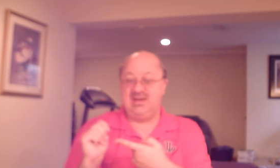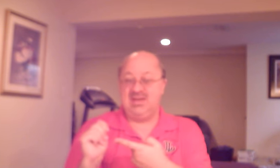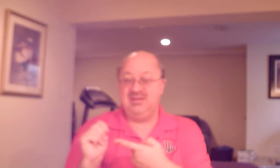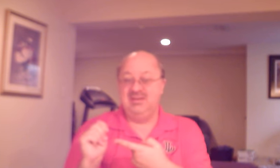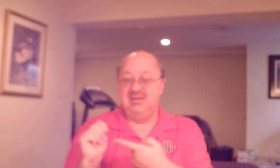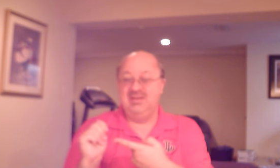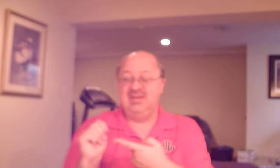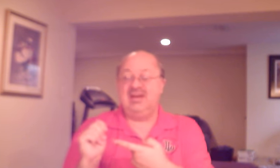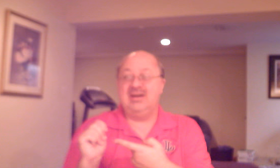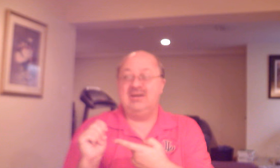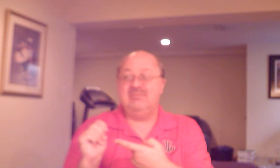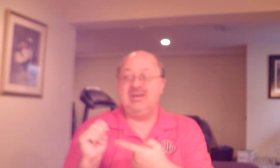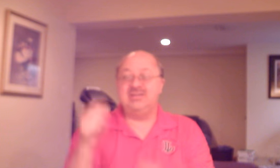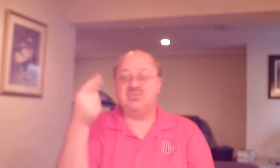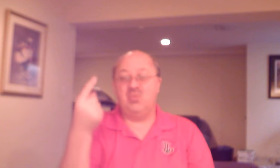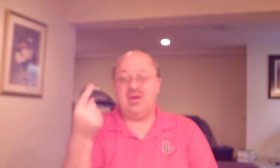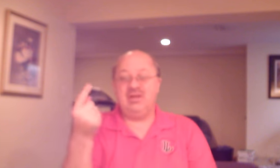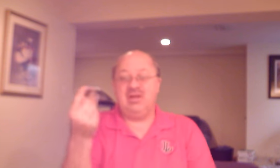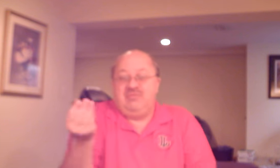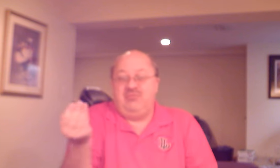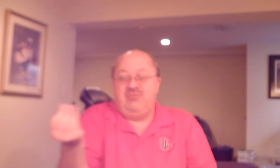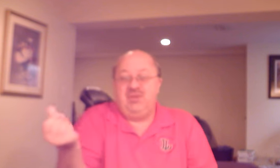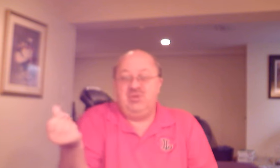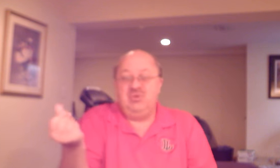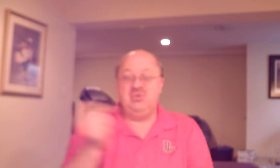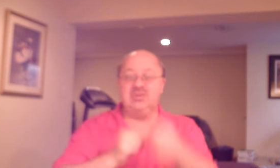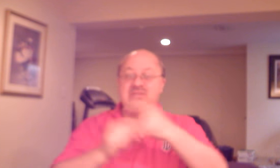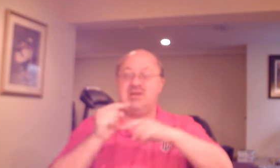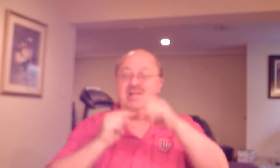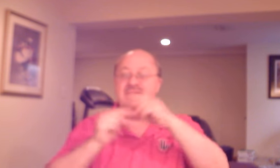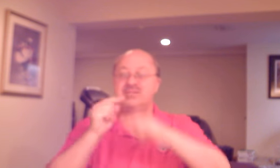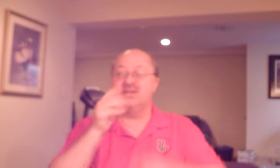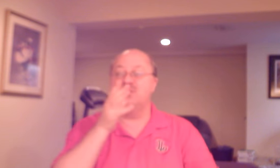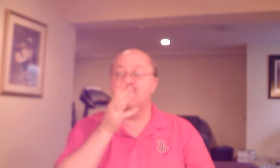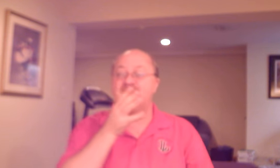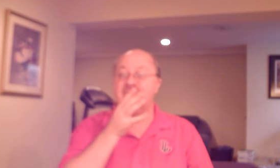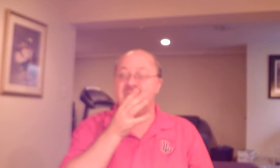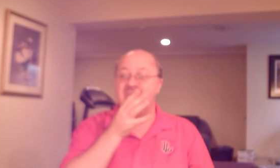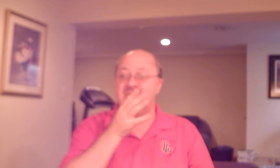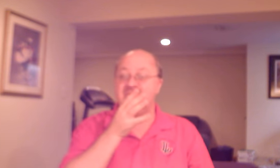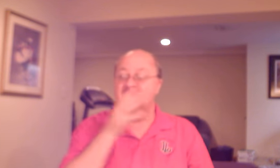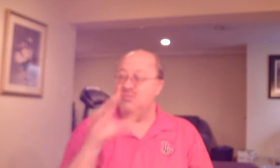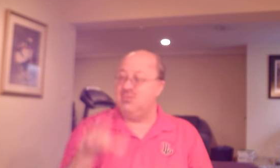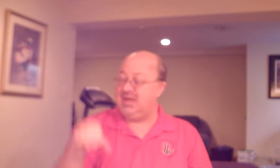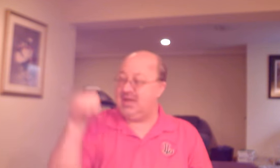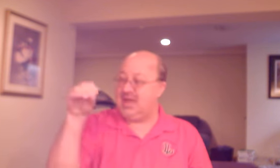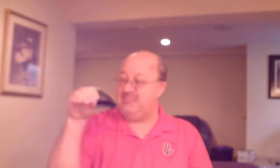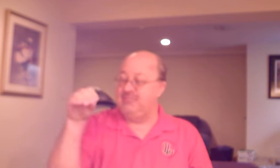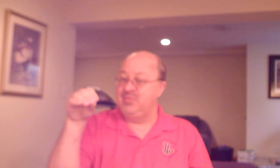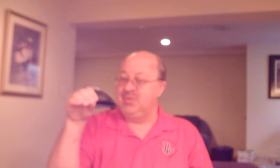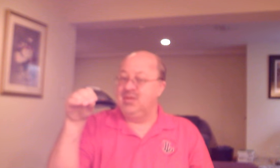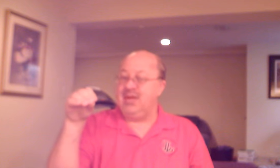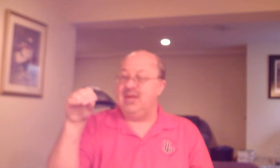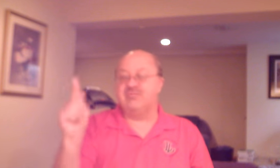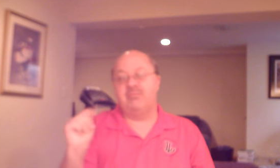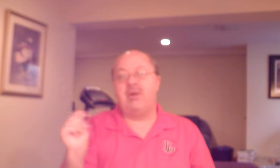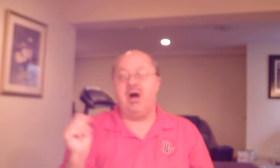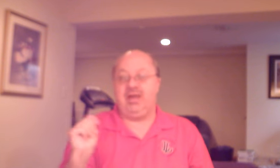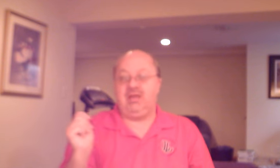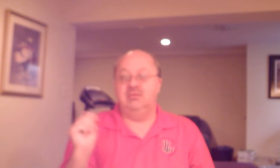sign because it's one of the few signs that their mother will pick up, and it's for potty.